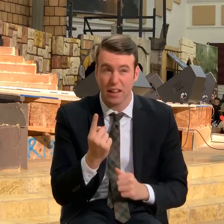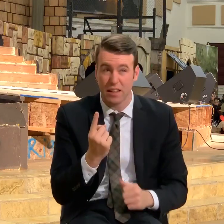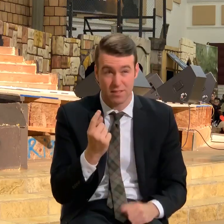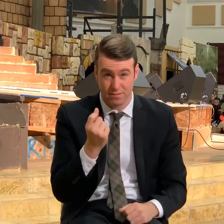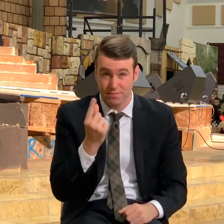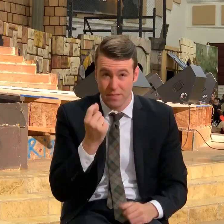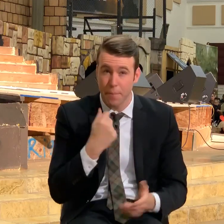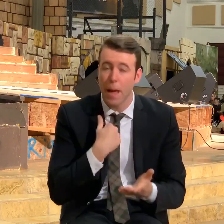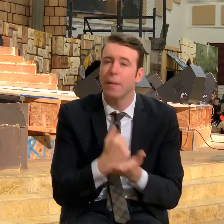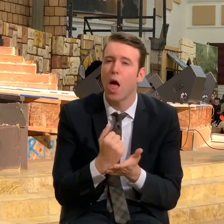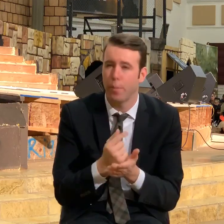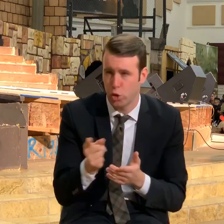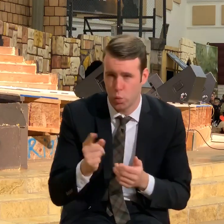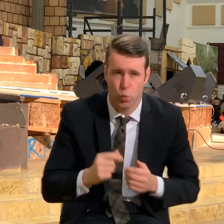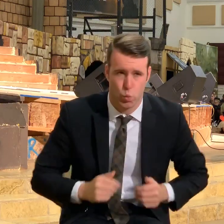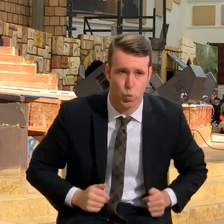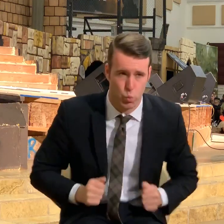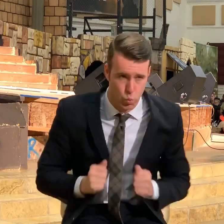I'm helping you right now.